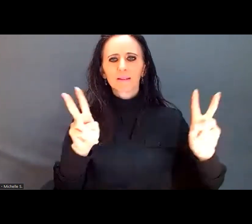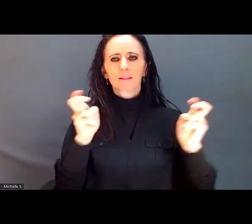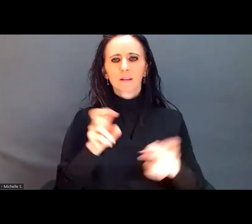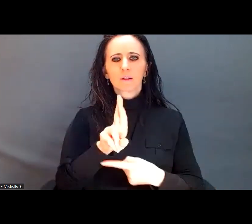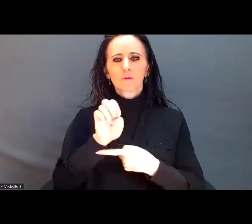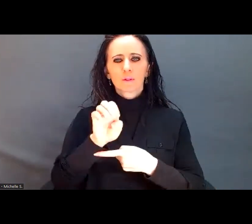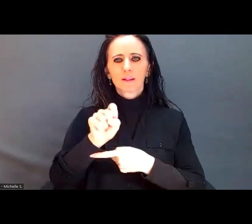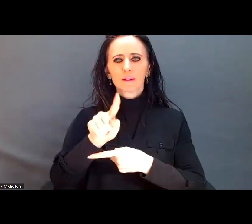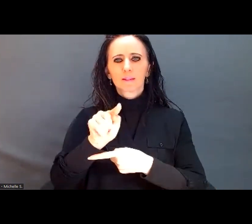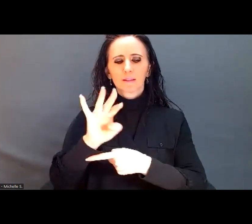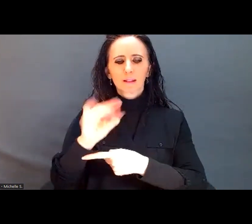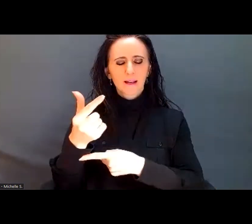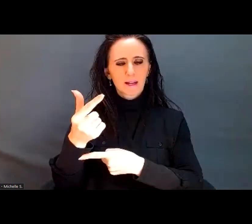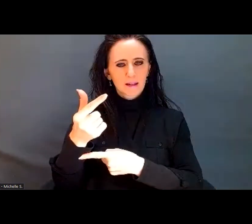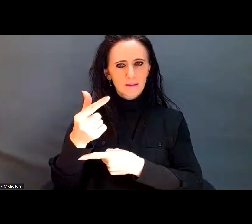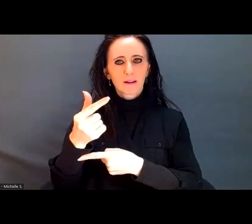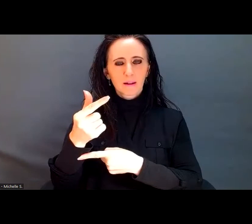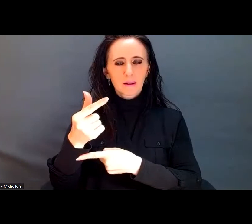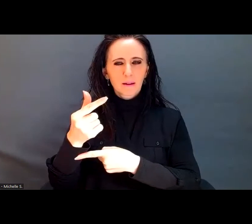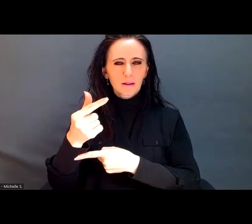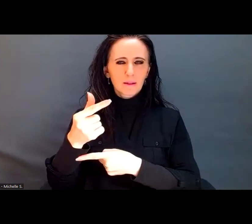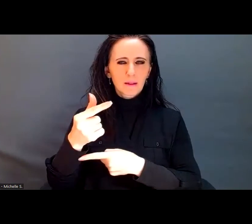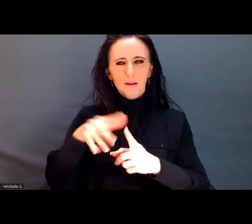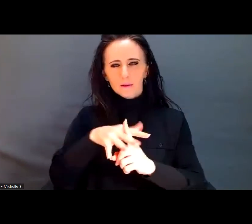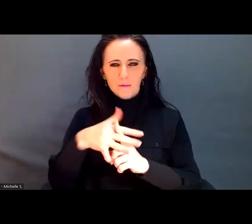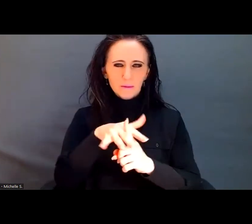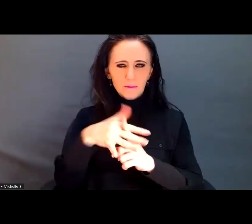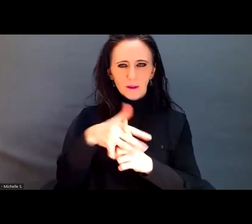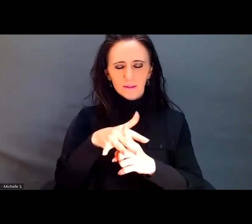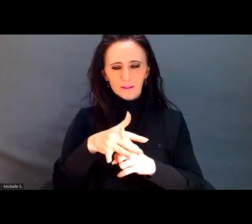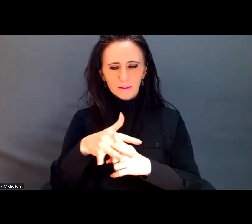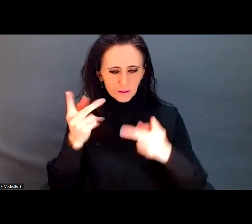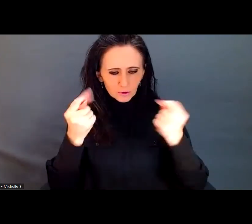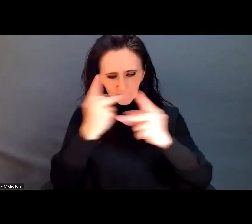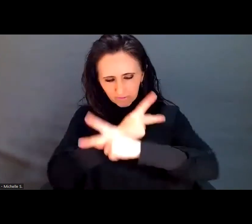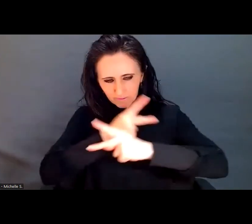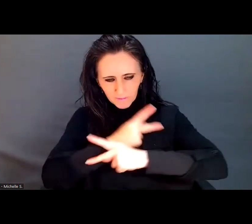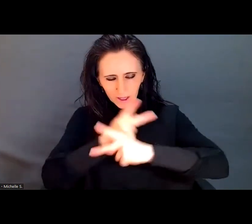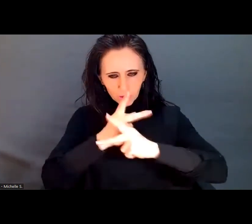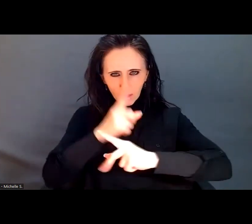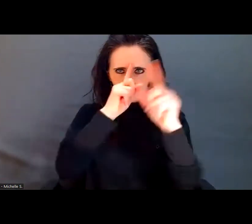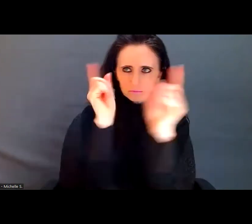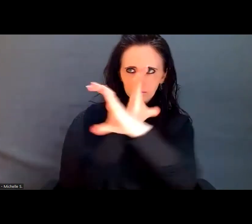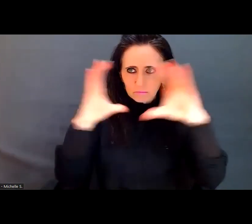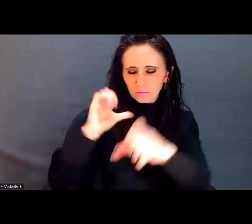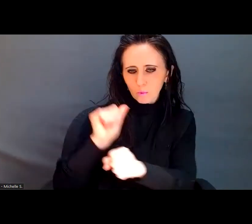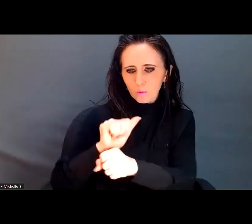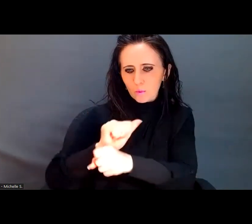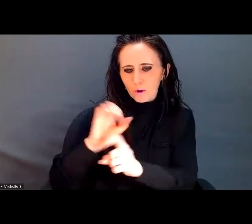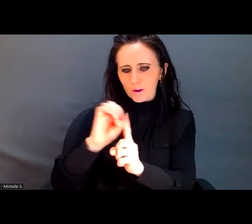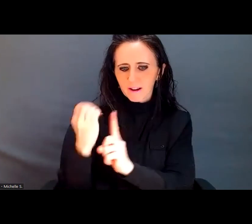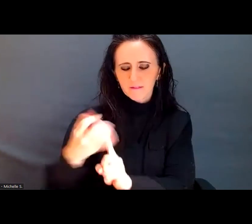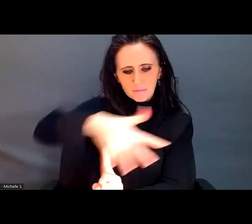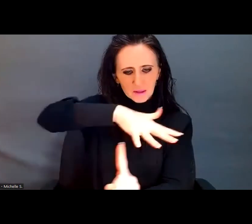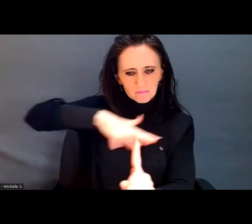to begin. Resetting how we're going to work together. consider